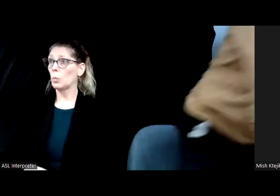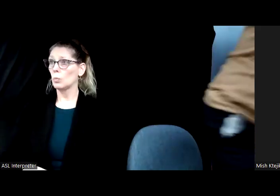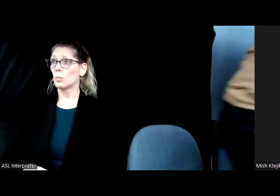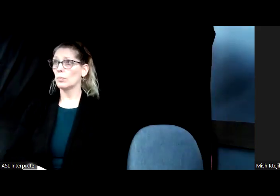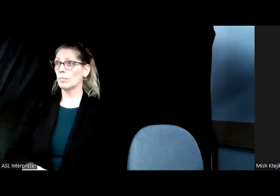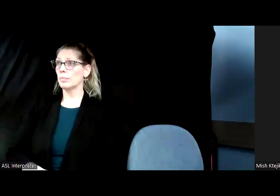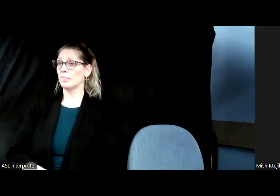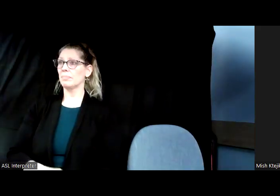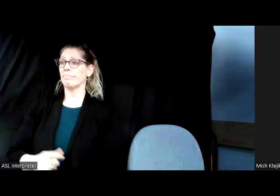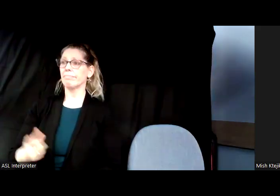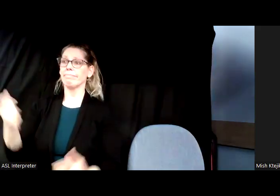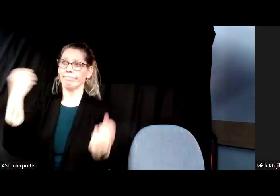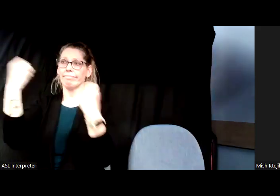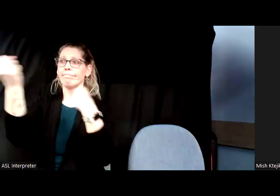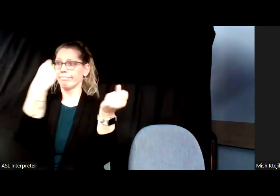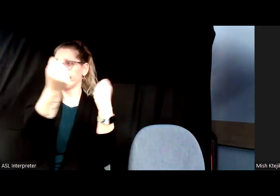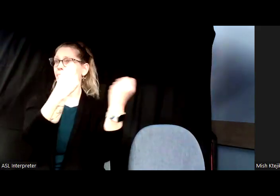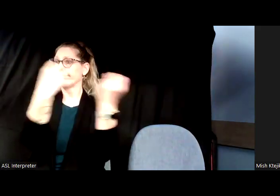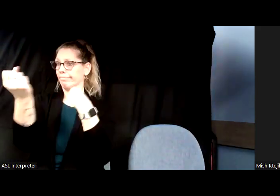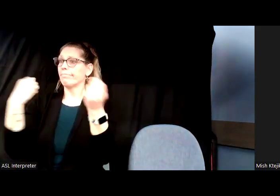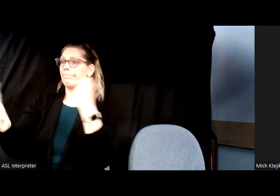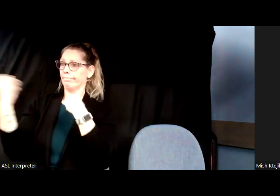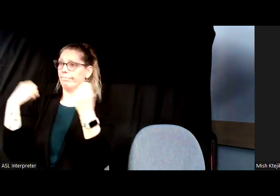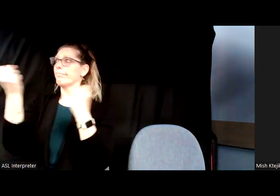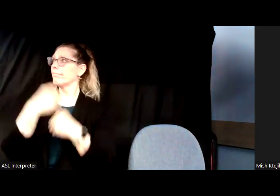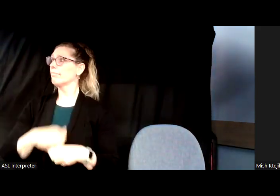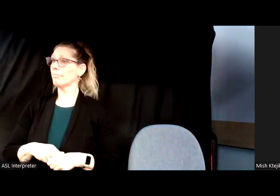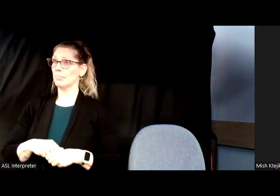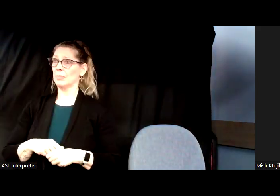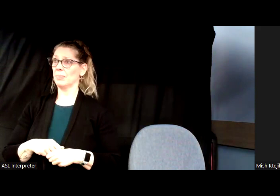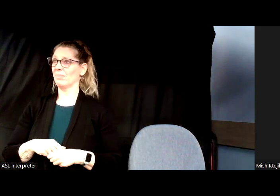And there's lots of head nodding in the audience.